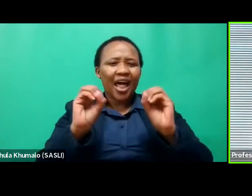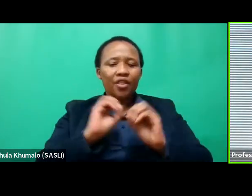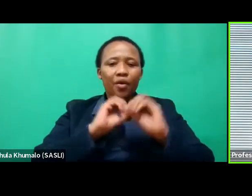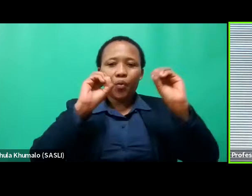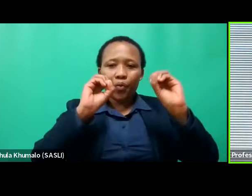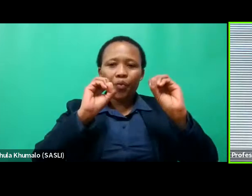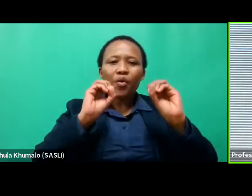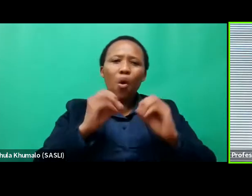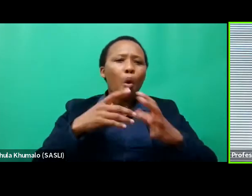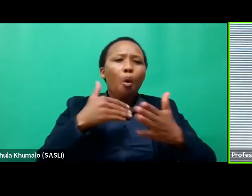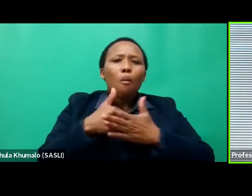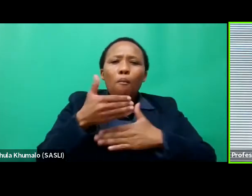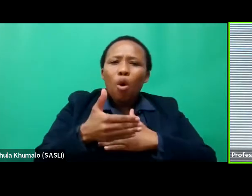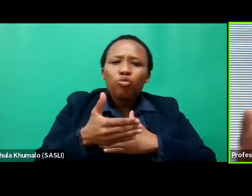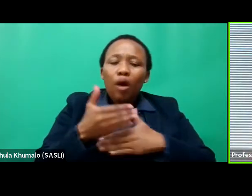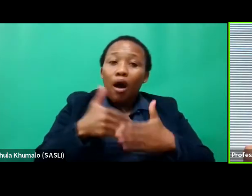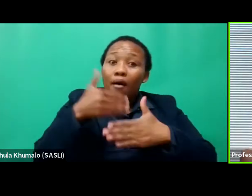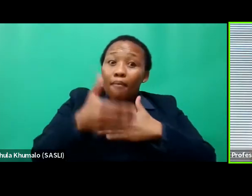it, right?